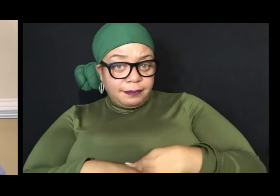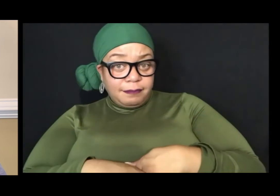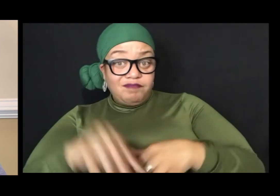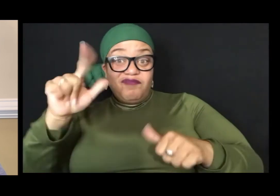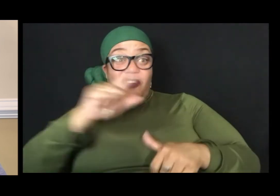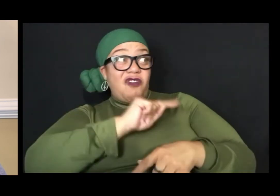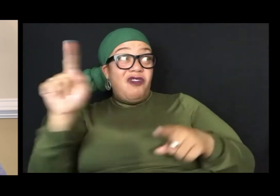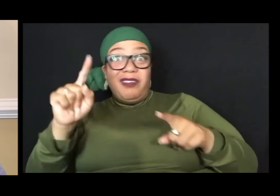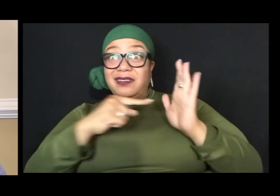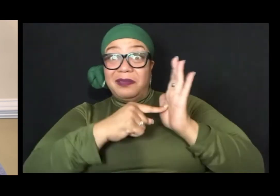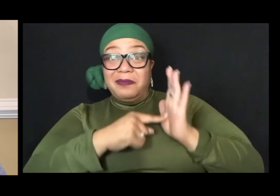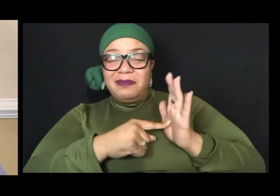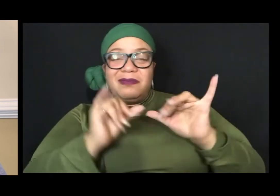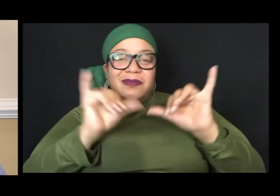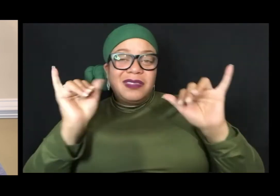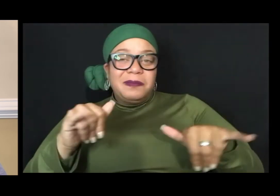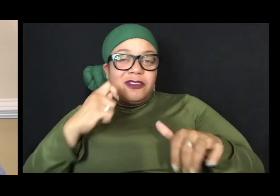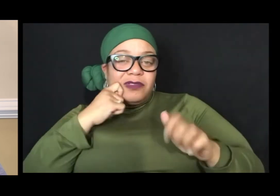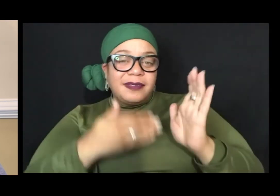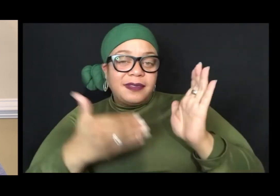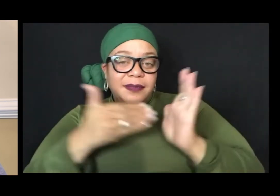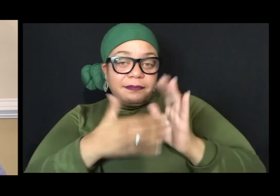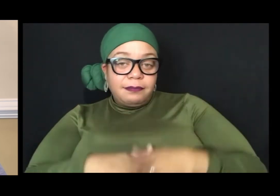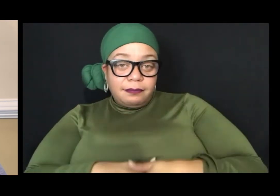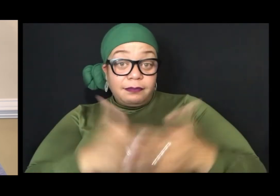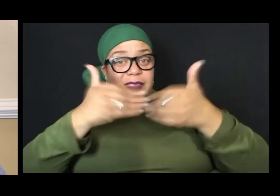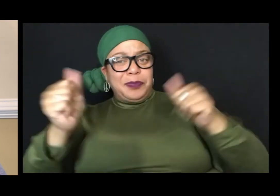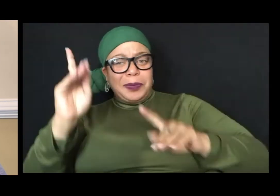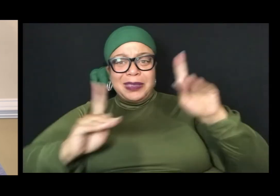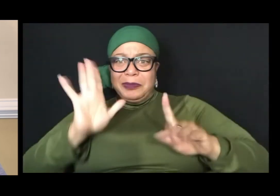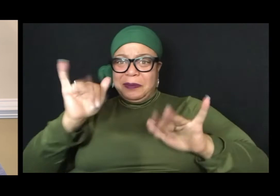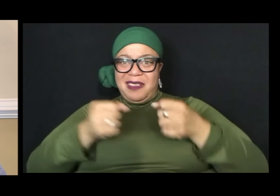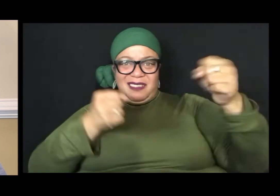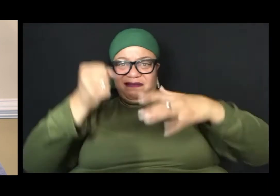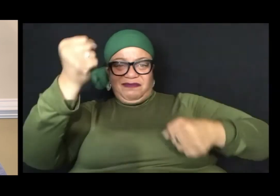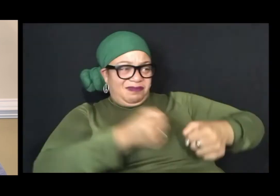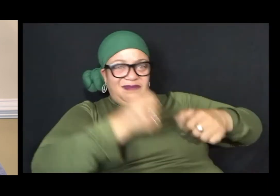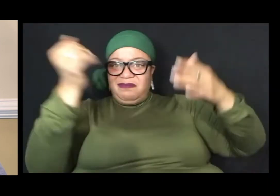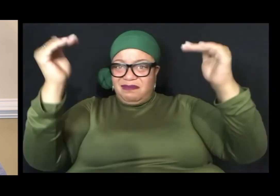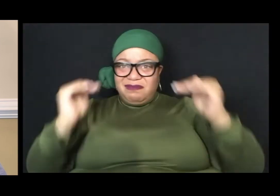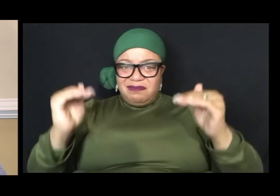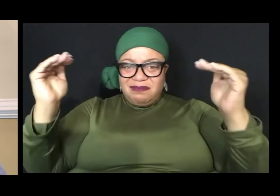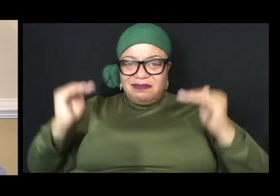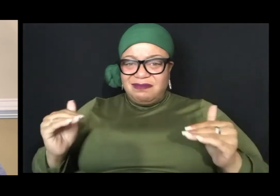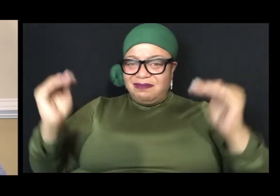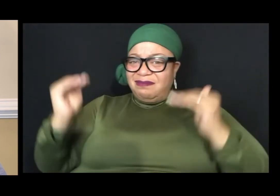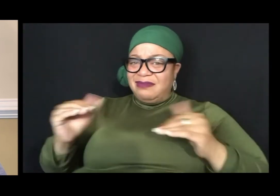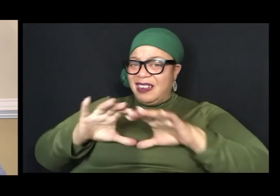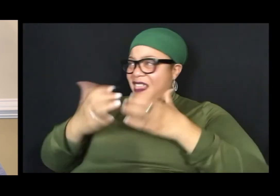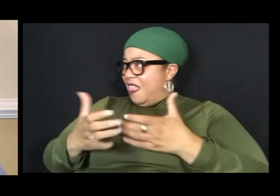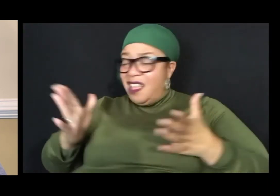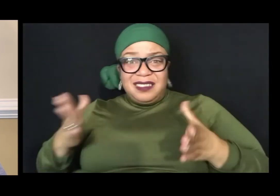racism. Separating people by putting them in an inferior class and then engaging in practices